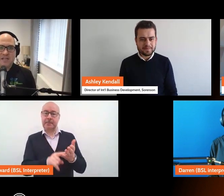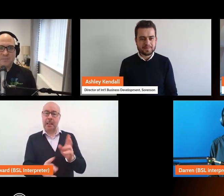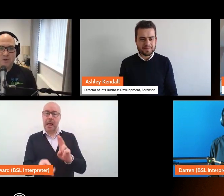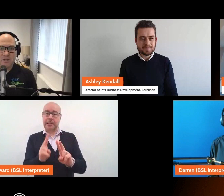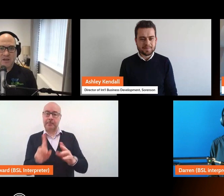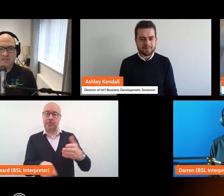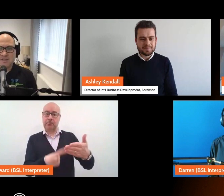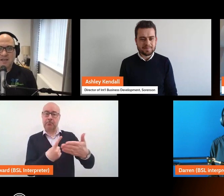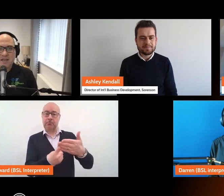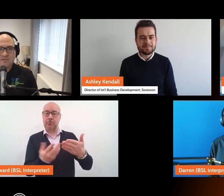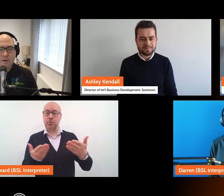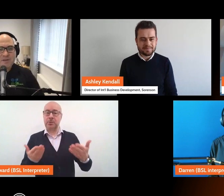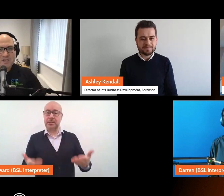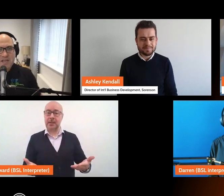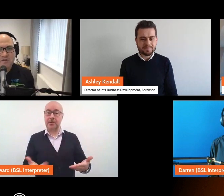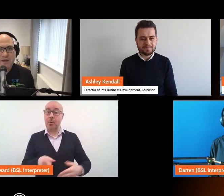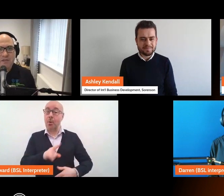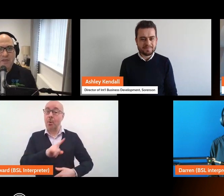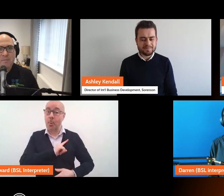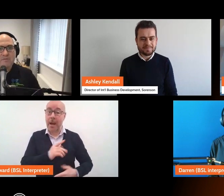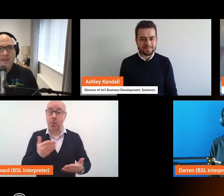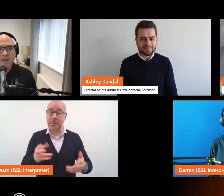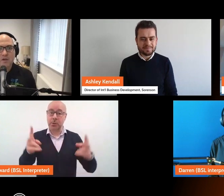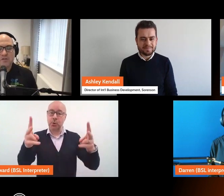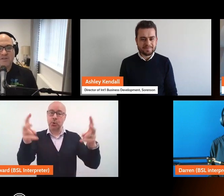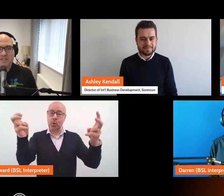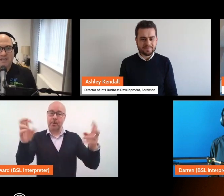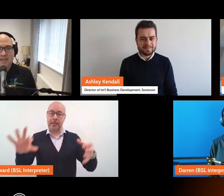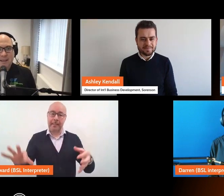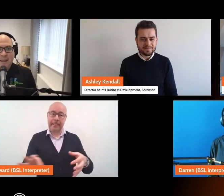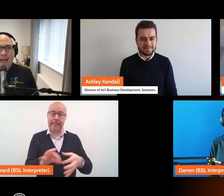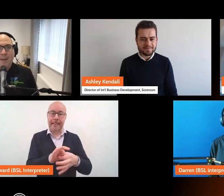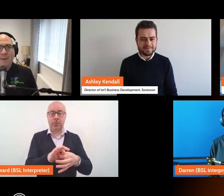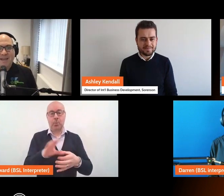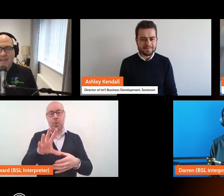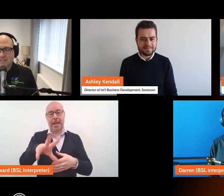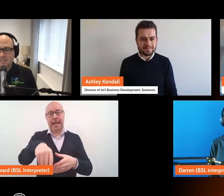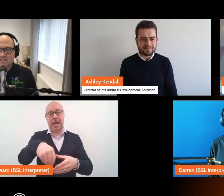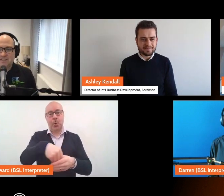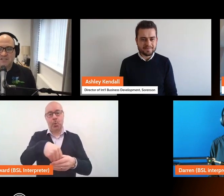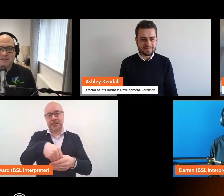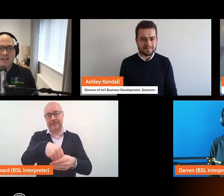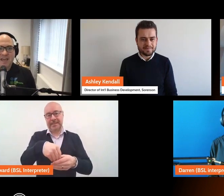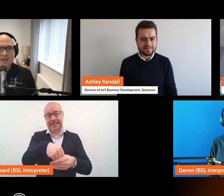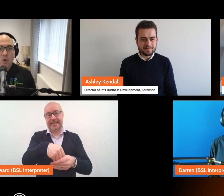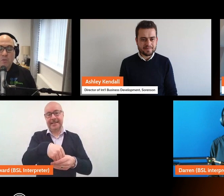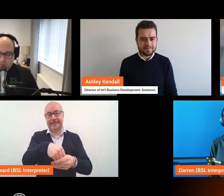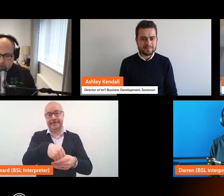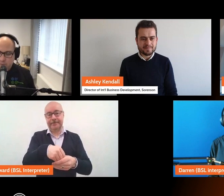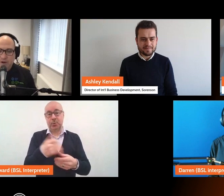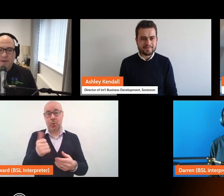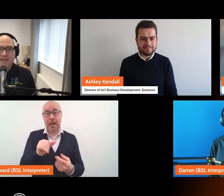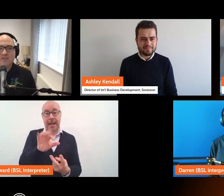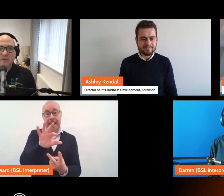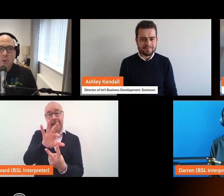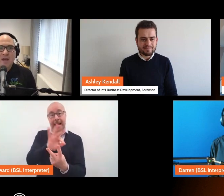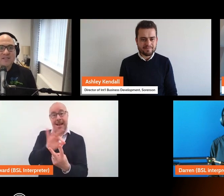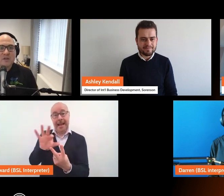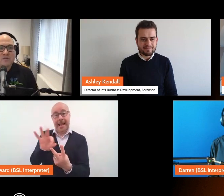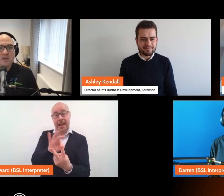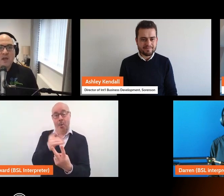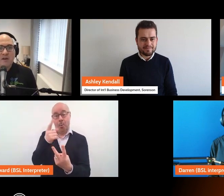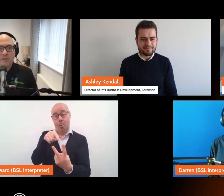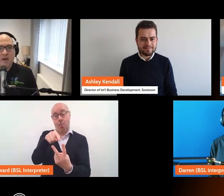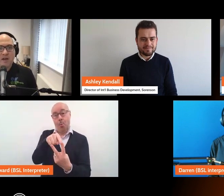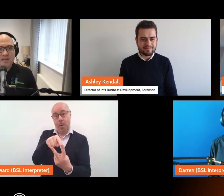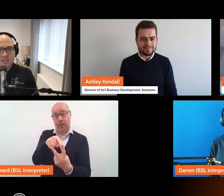of today's podcast is very much geared around the theme of inclusivity. And my guests today, or certainly one of my guests, requires